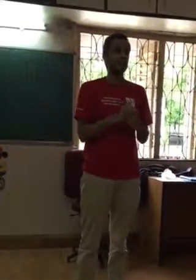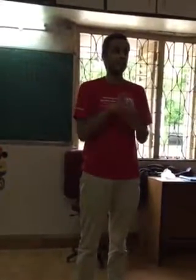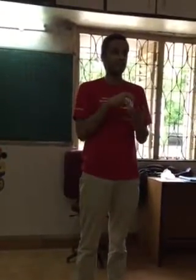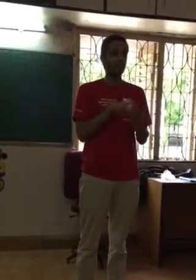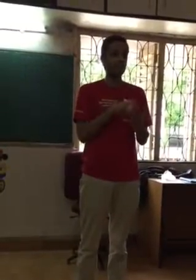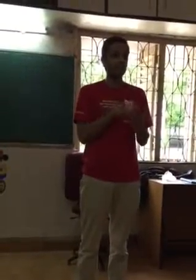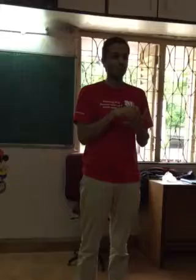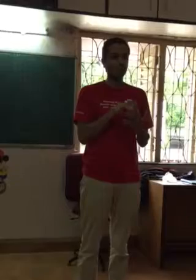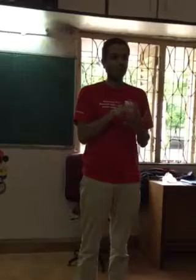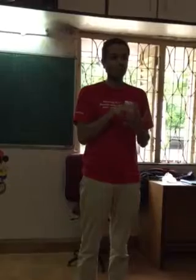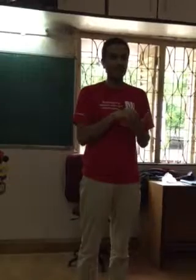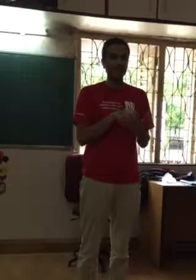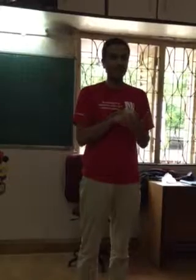So we're actually